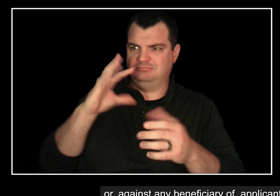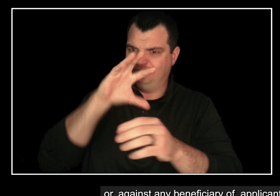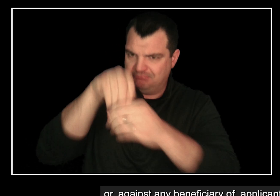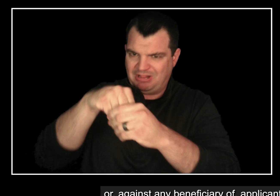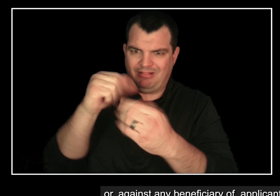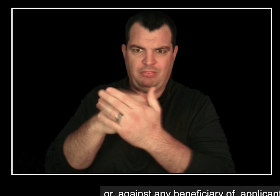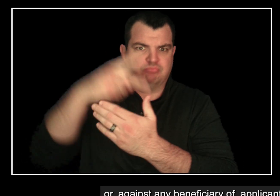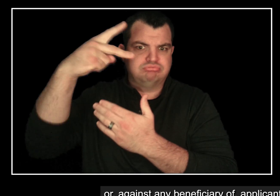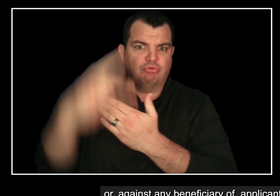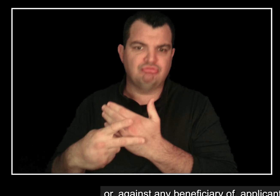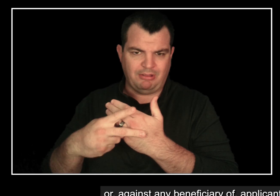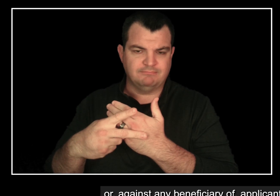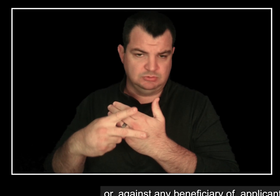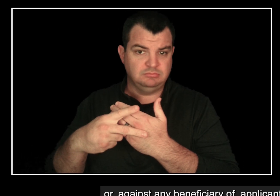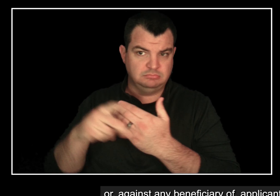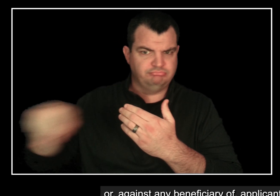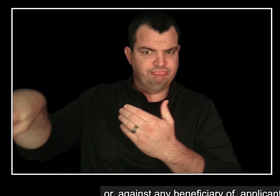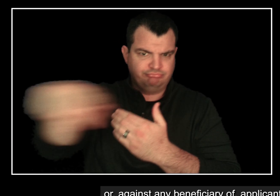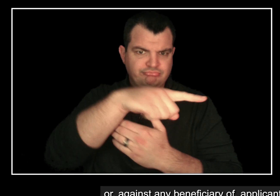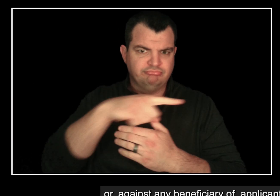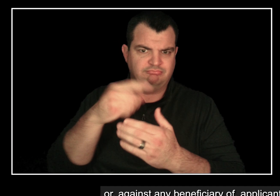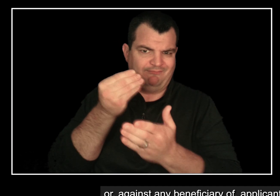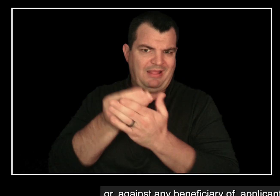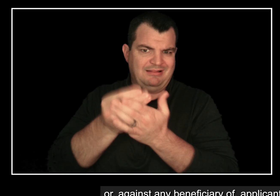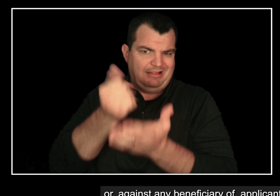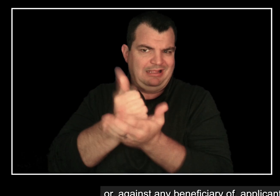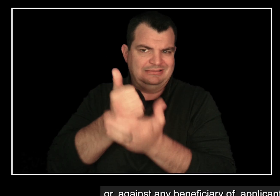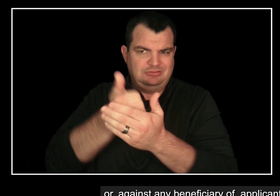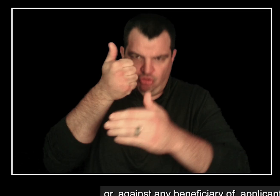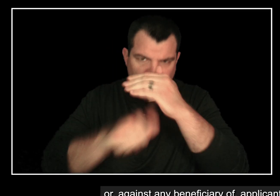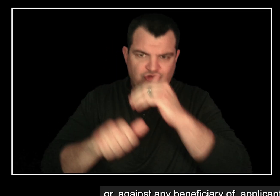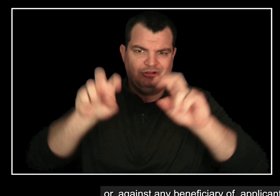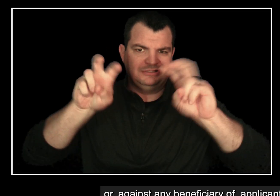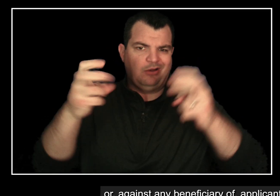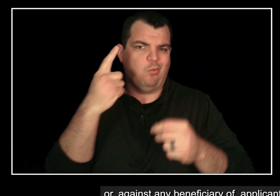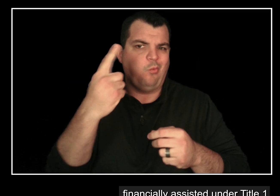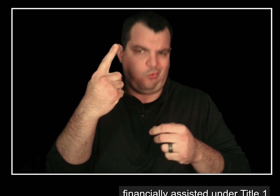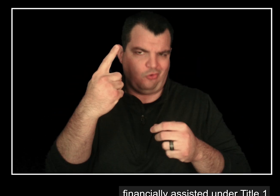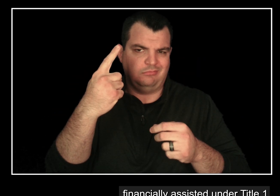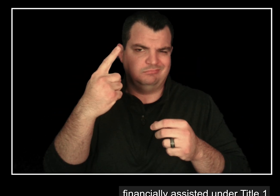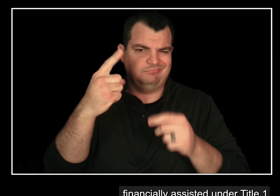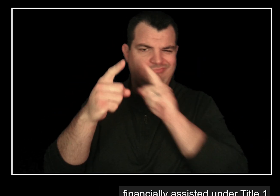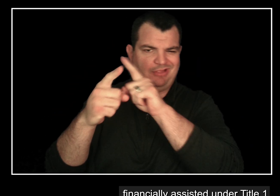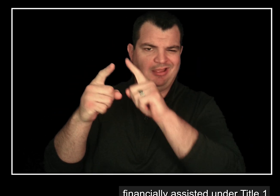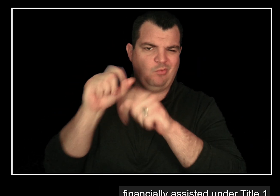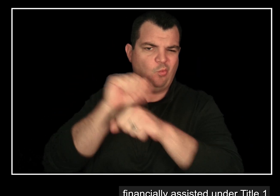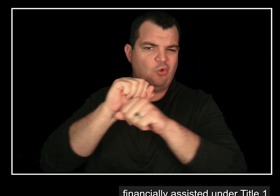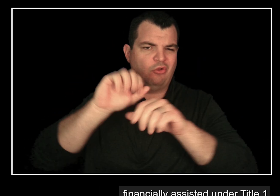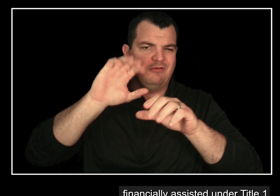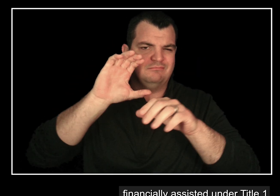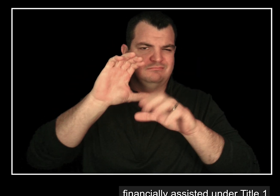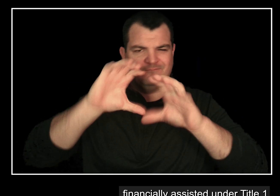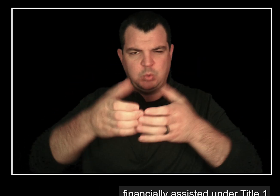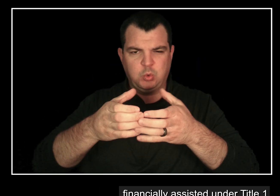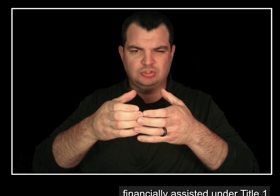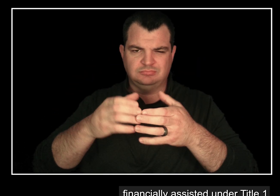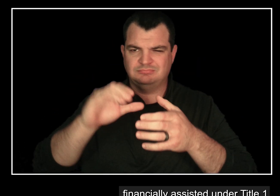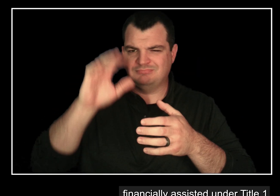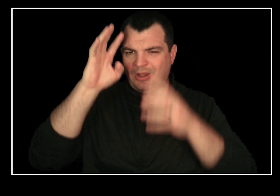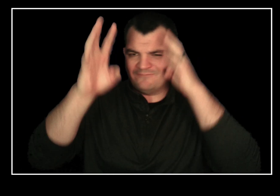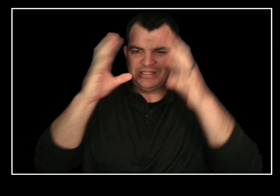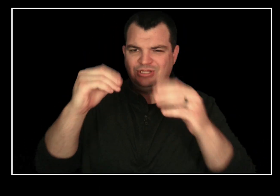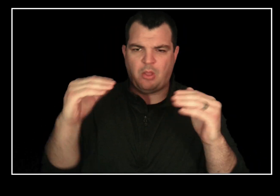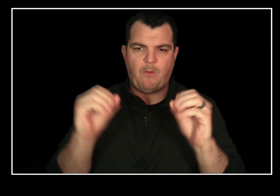any beneficiary of, applicant to, or participant in programs financially assisted under Title